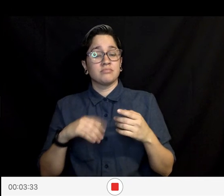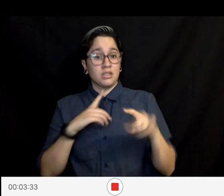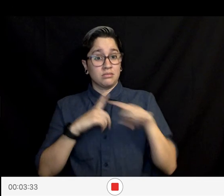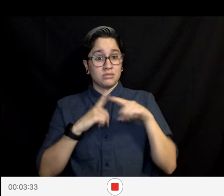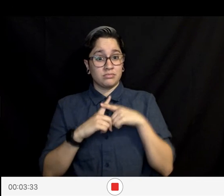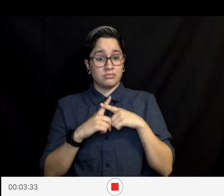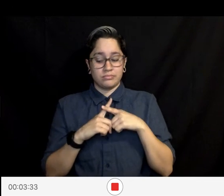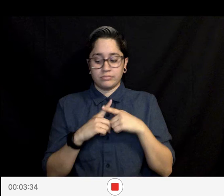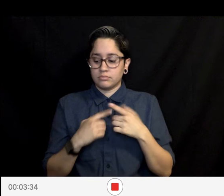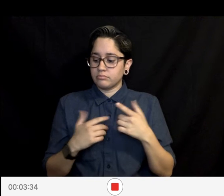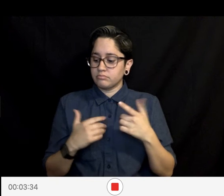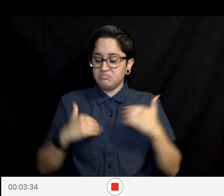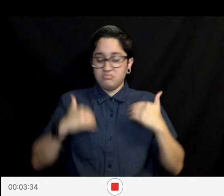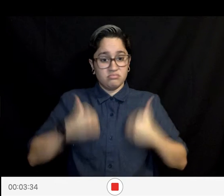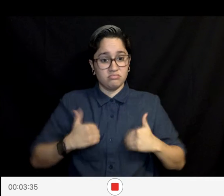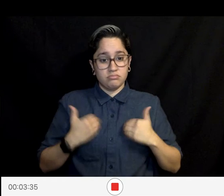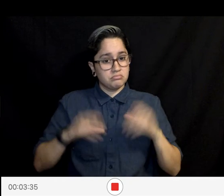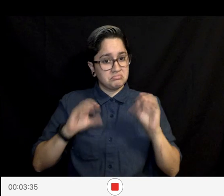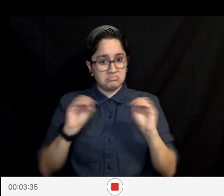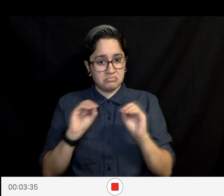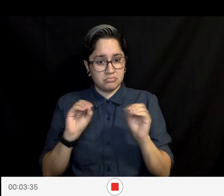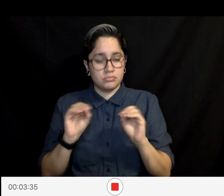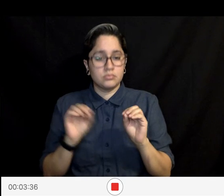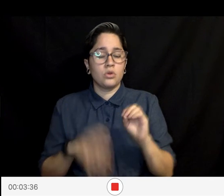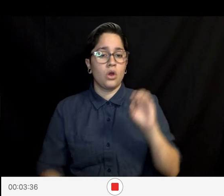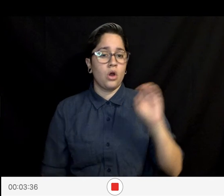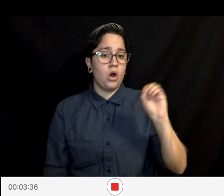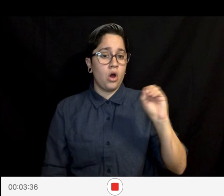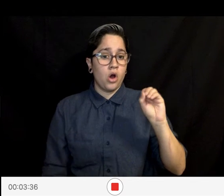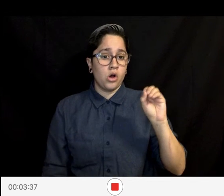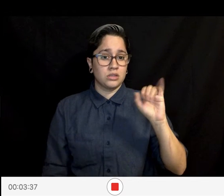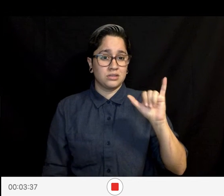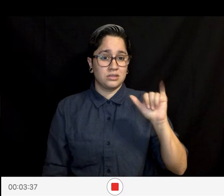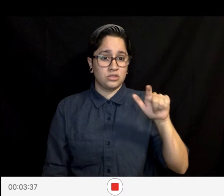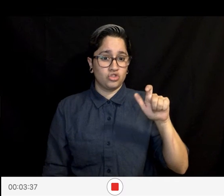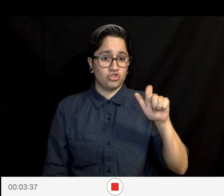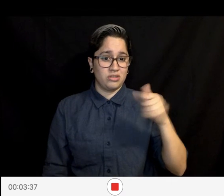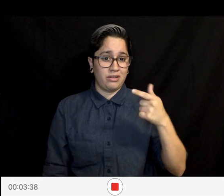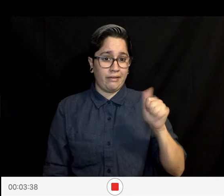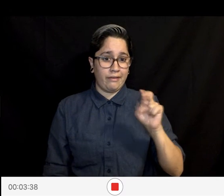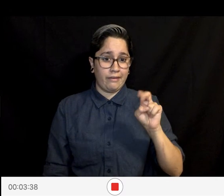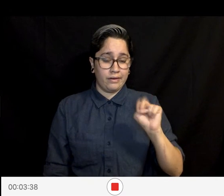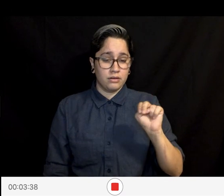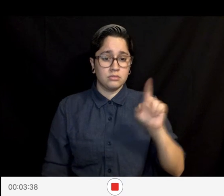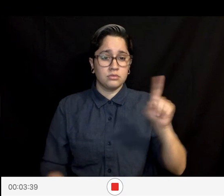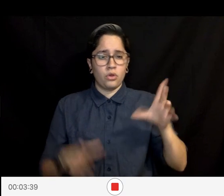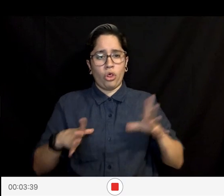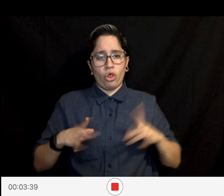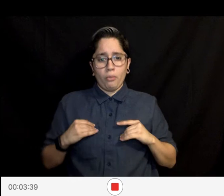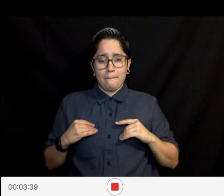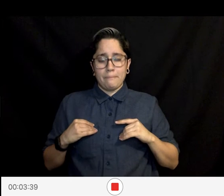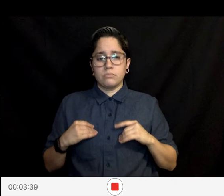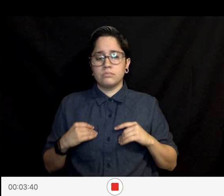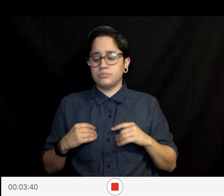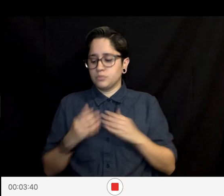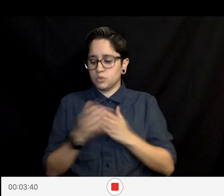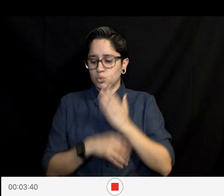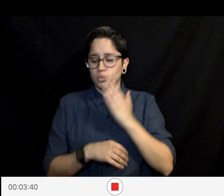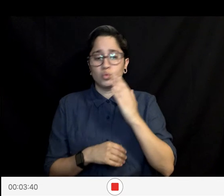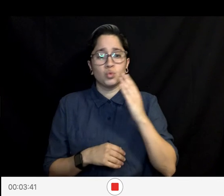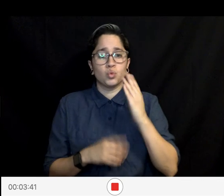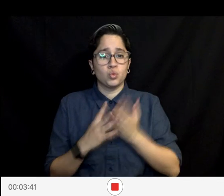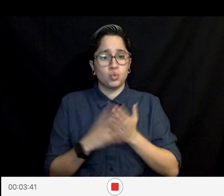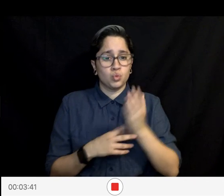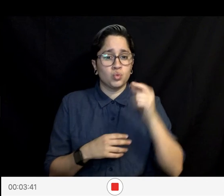blood, they also have no need for a heart to circulate this blood through their body. So they are lacking